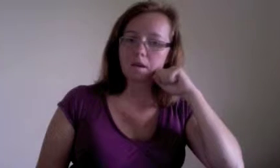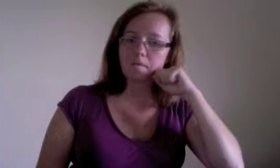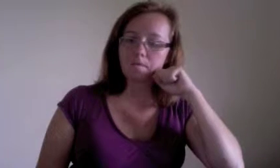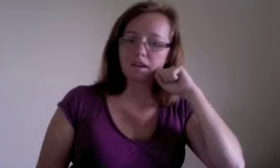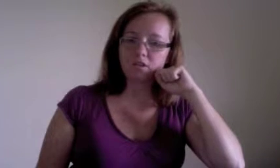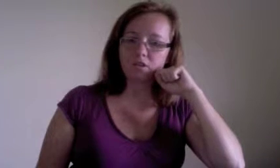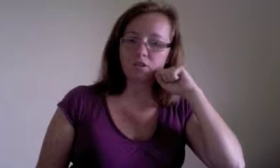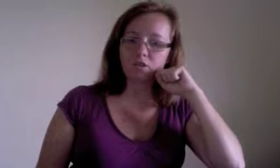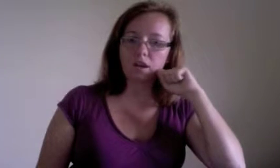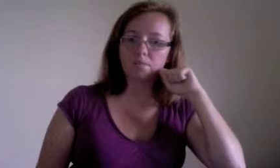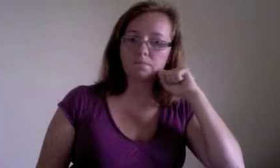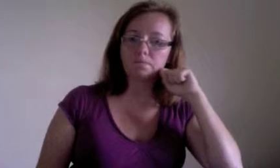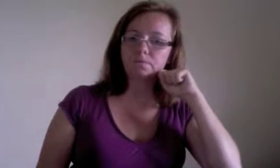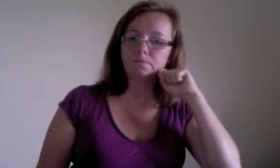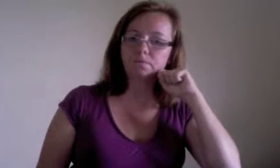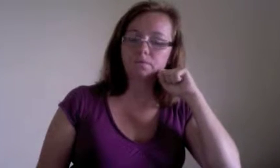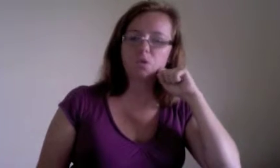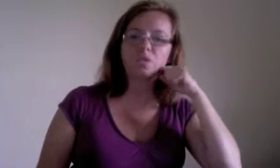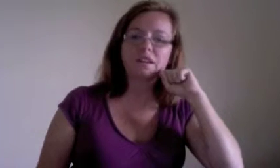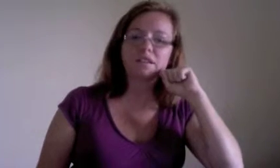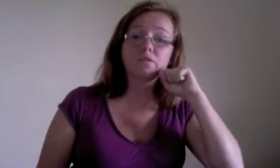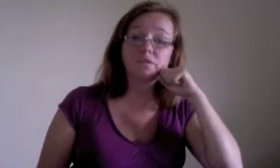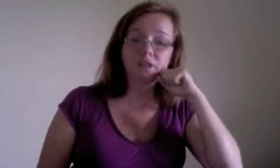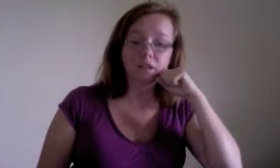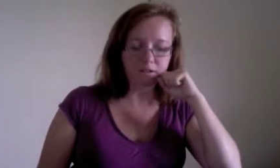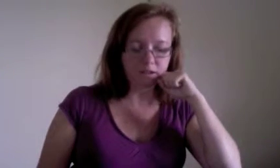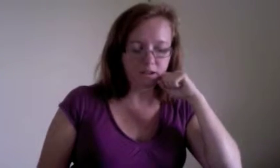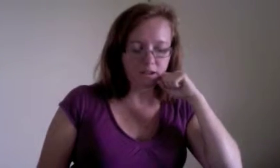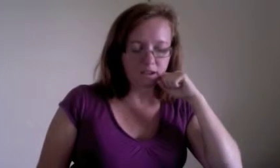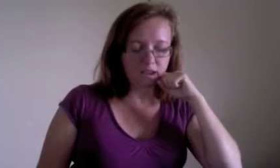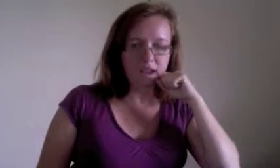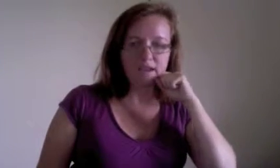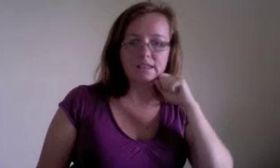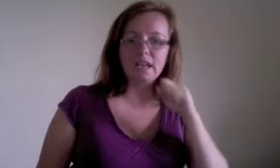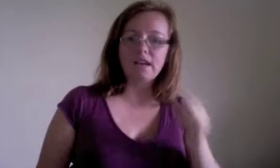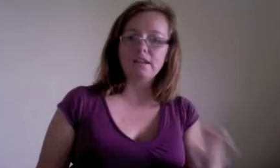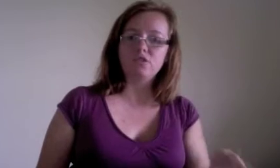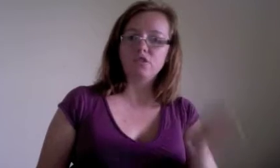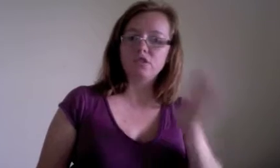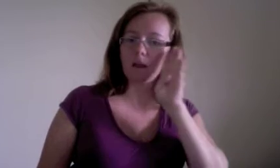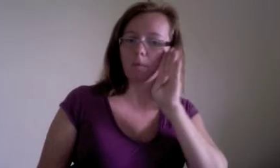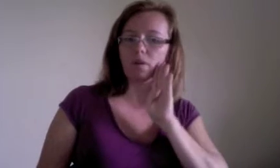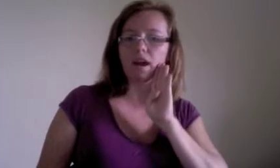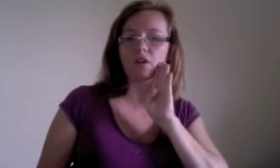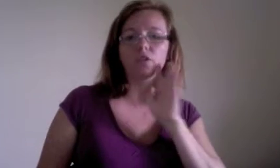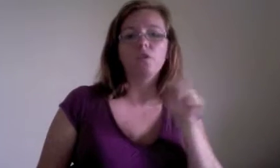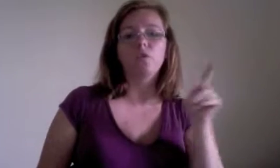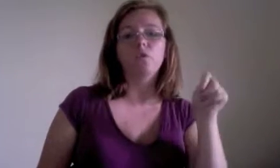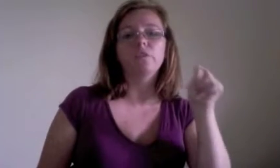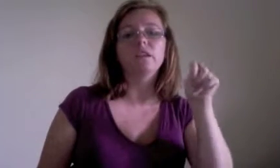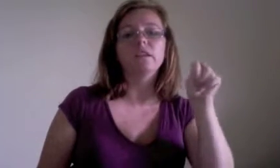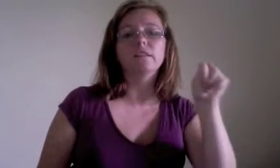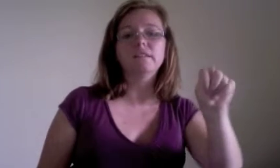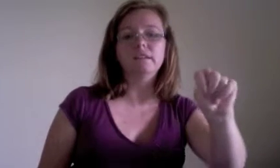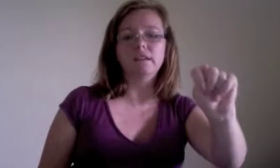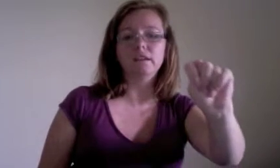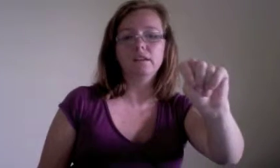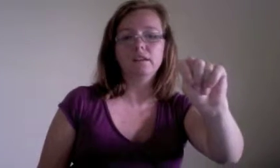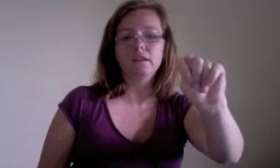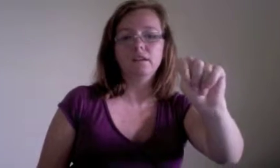but into your tooth, like a silver filling. And tan is just like brown, only it's a T.